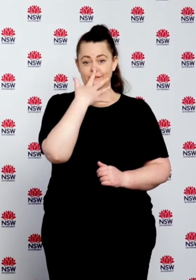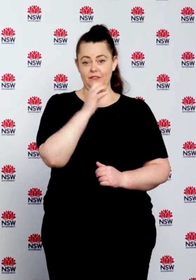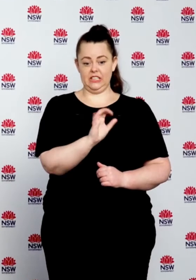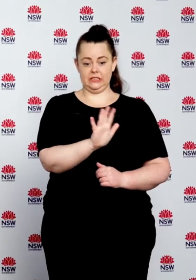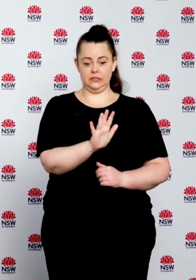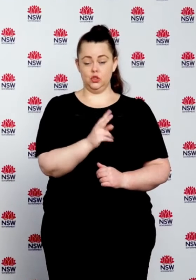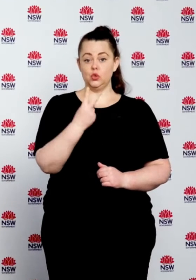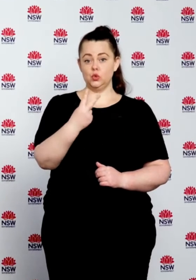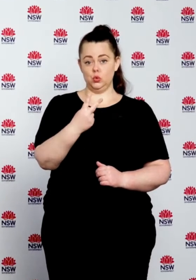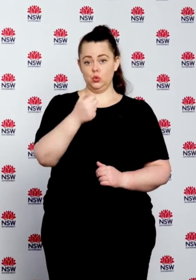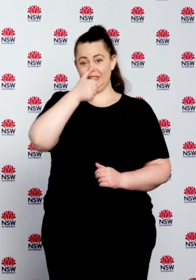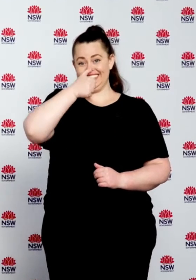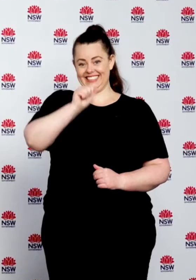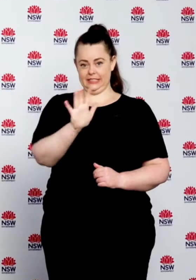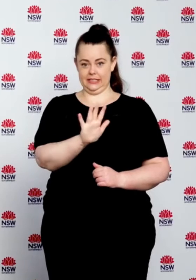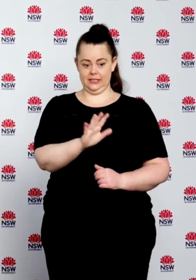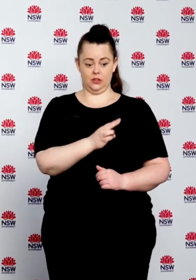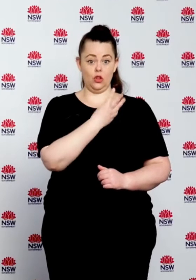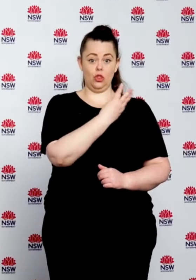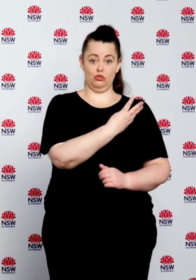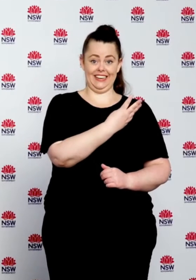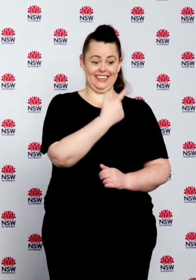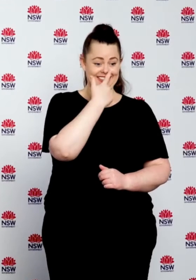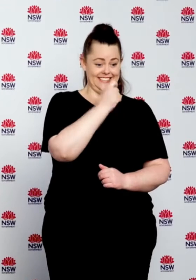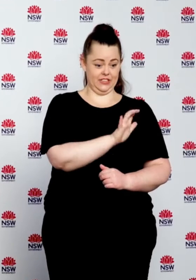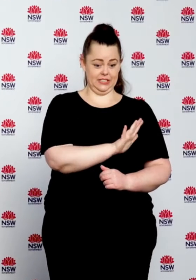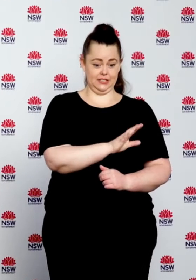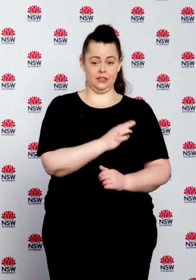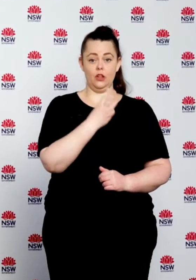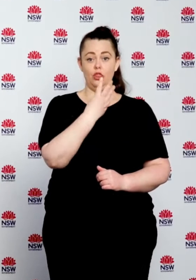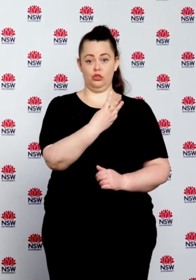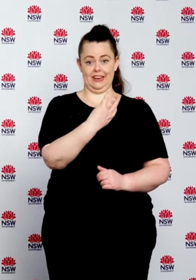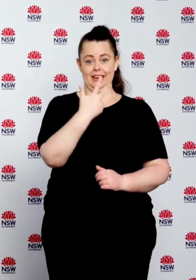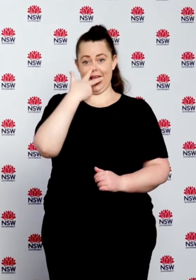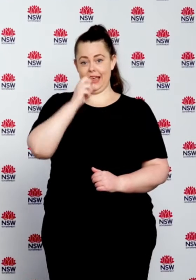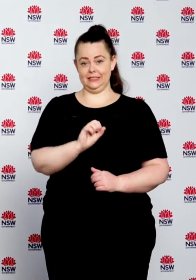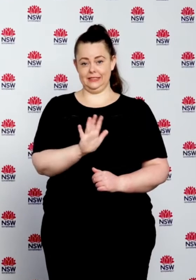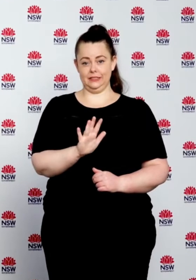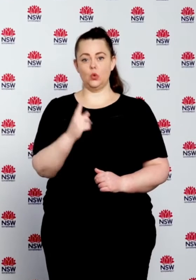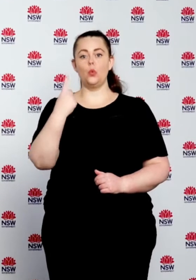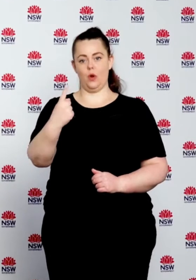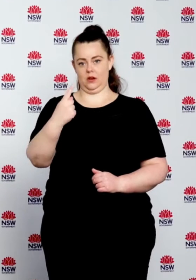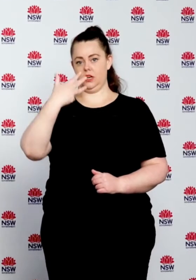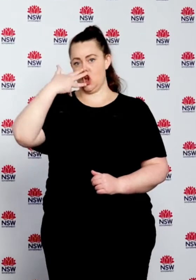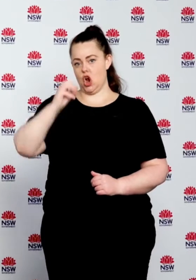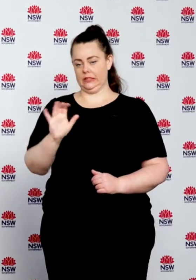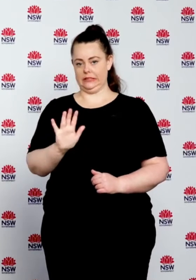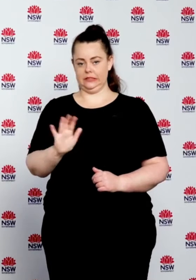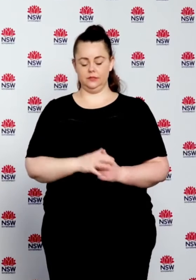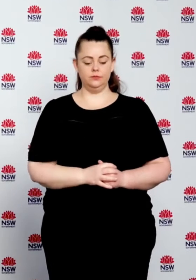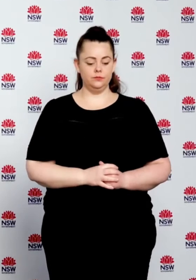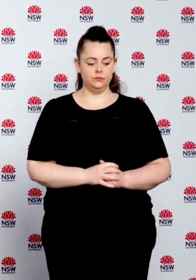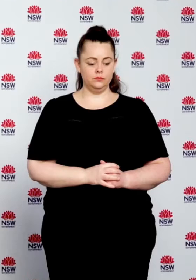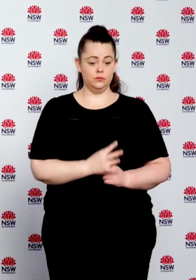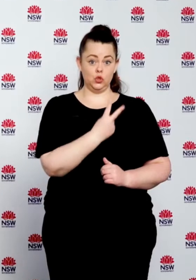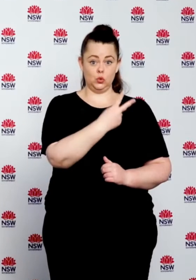2 in their 60s, 3 in their 70s, 3 in their 80s, and 1 person was in their 90s. 2 people who died